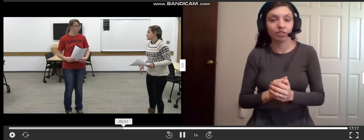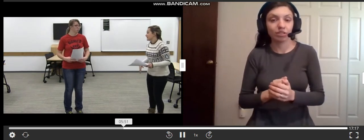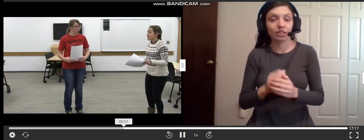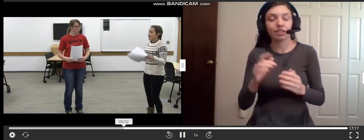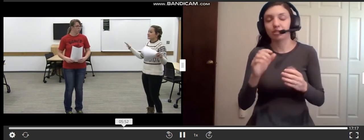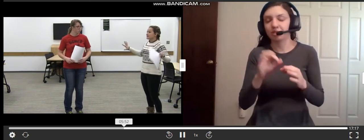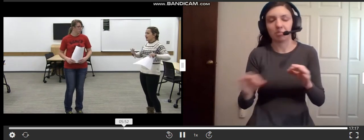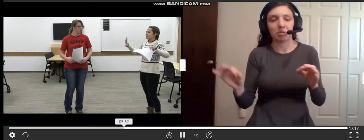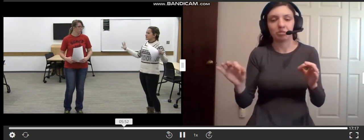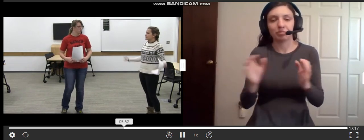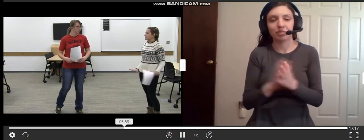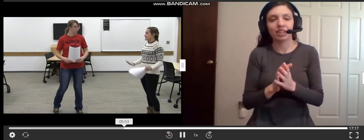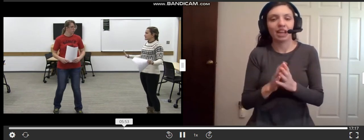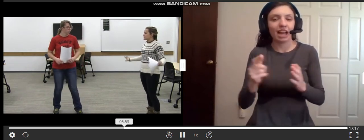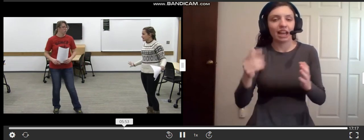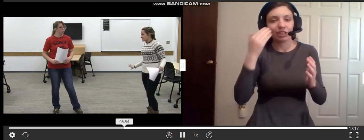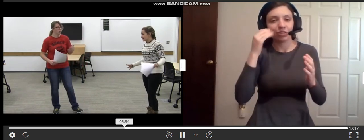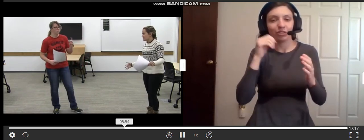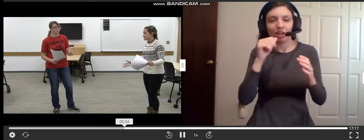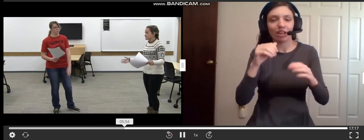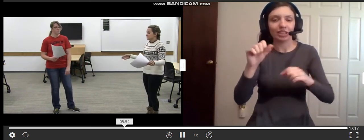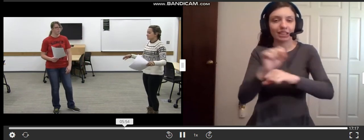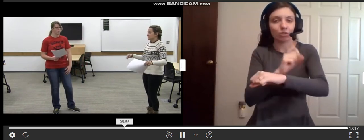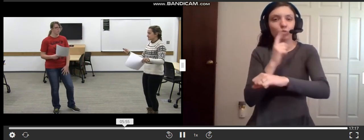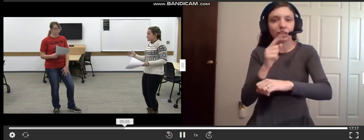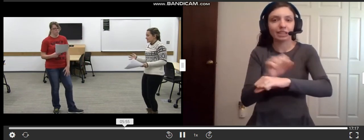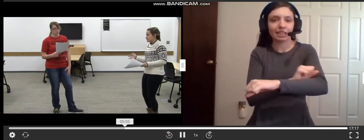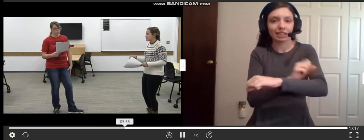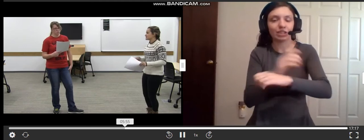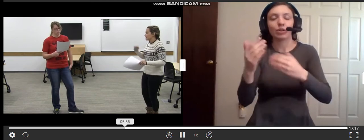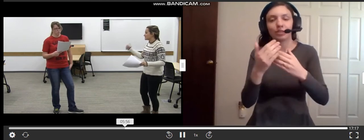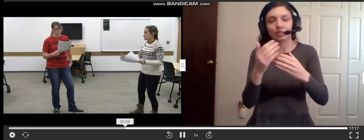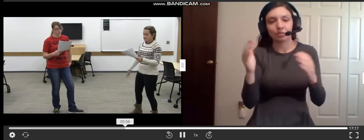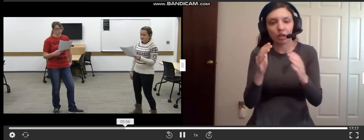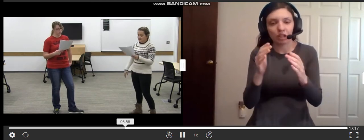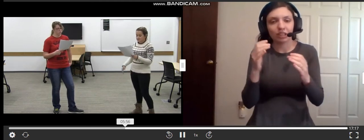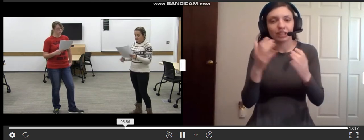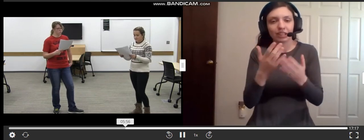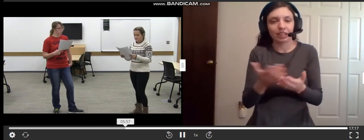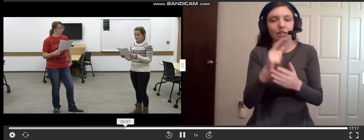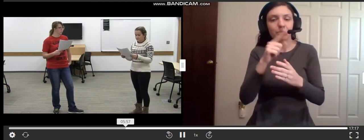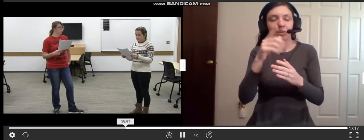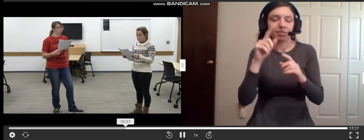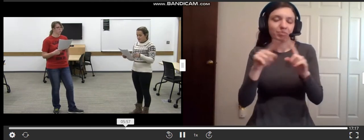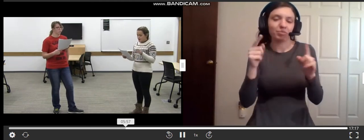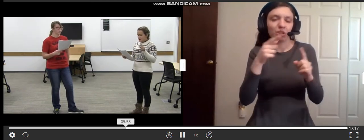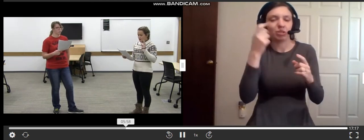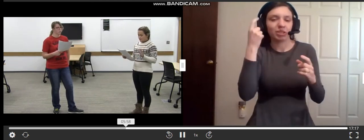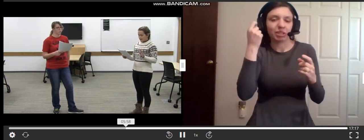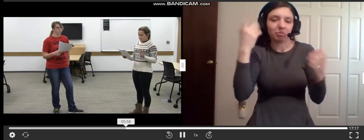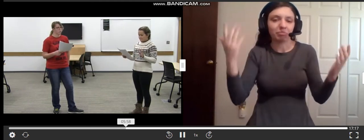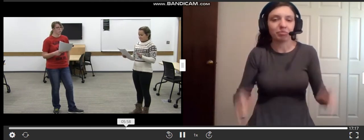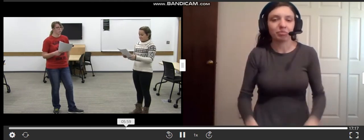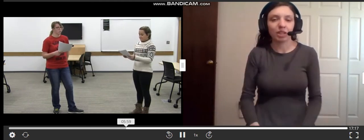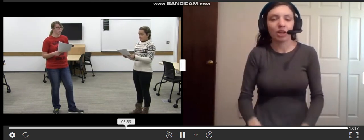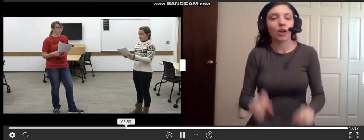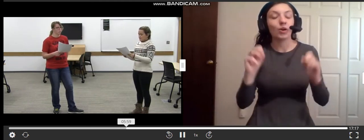Simple as that. I mean, I know we're not in the auditorium right now, so it's a little bit smaller, but you get the gist. So it's pretty simple.